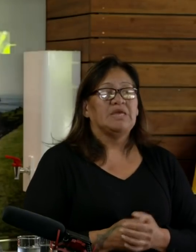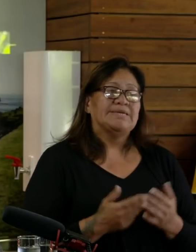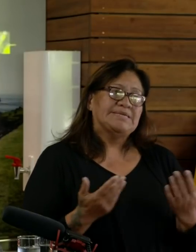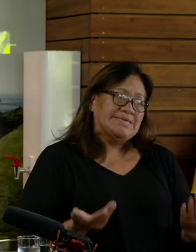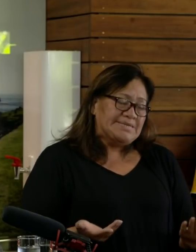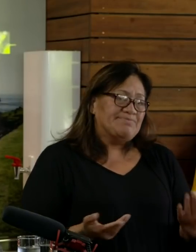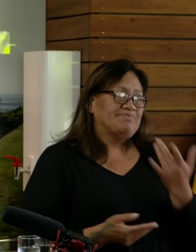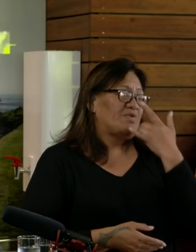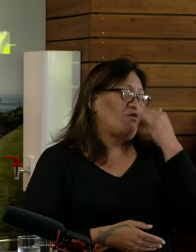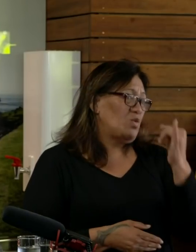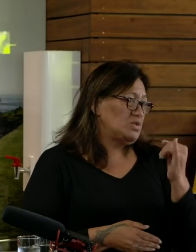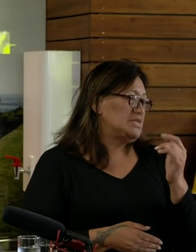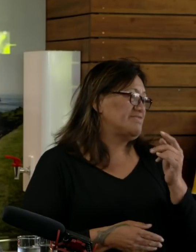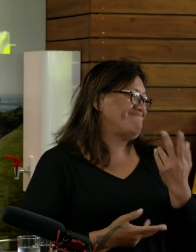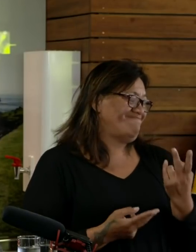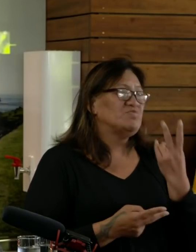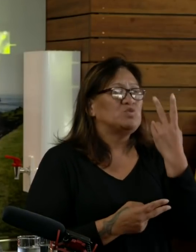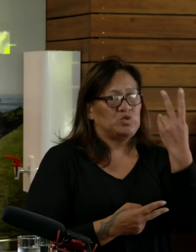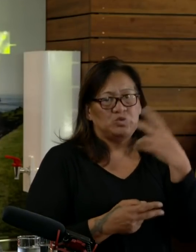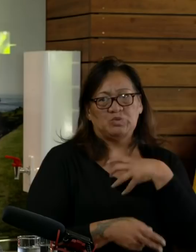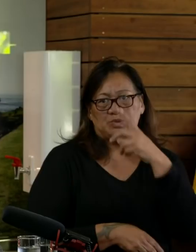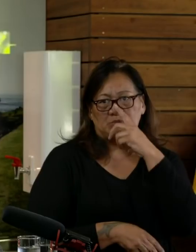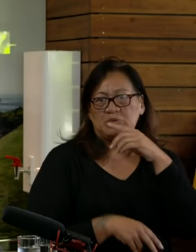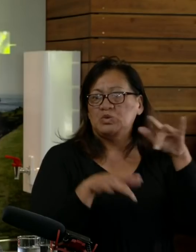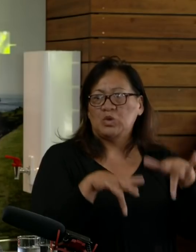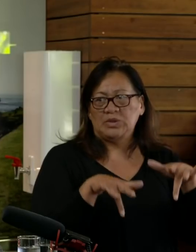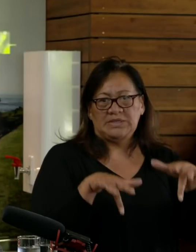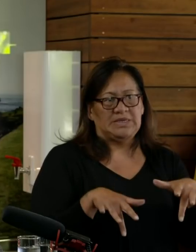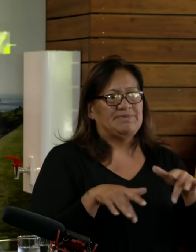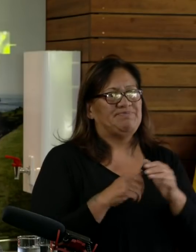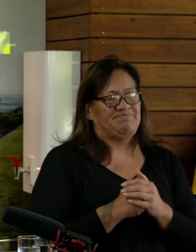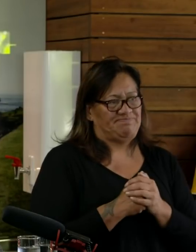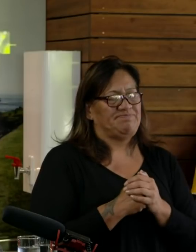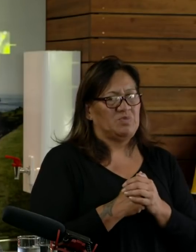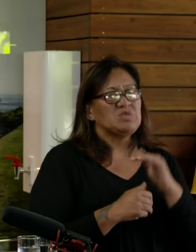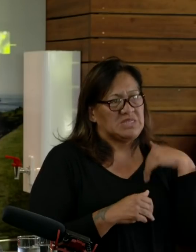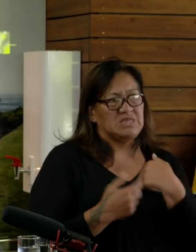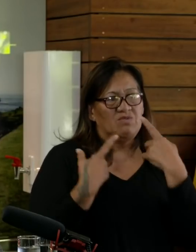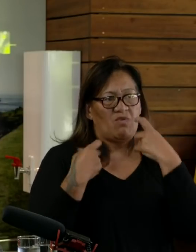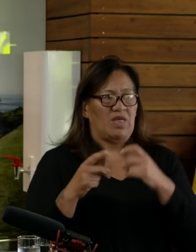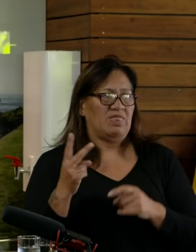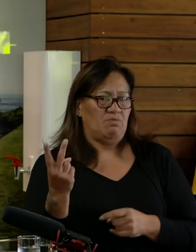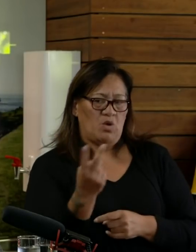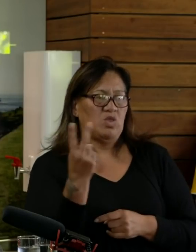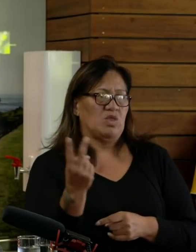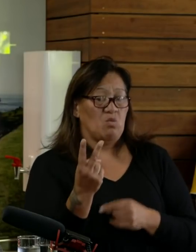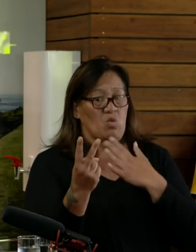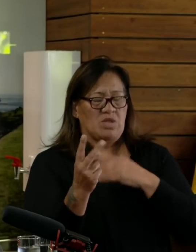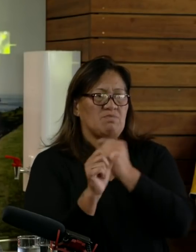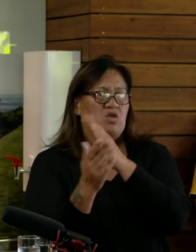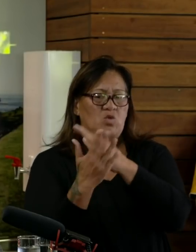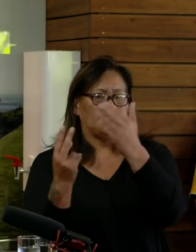Unfortunately, there remains 2 more people that we need to find so we can also return them.